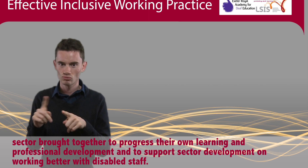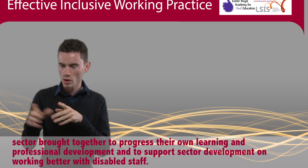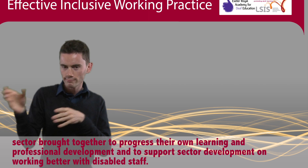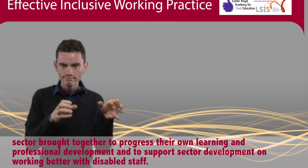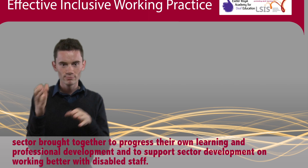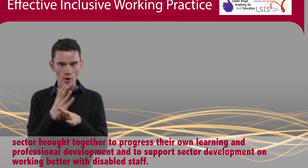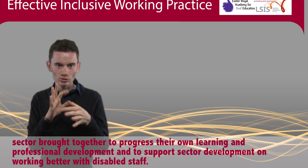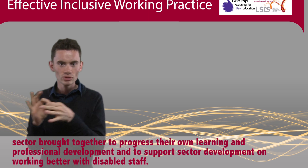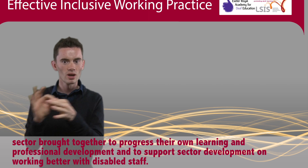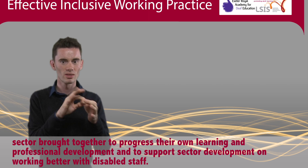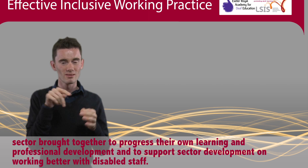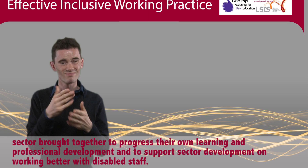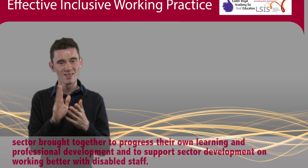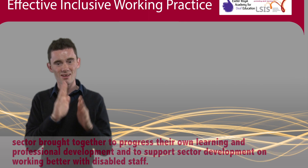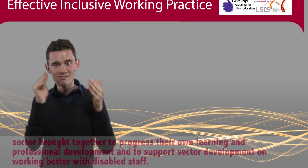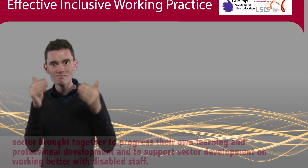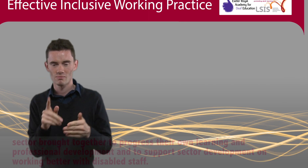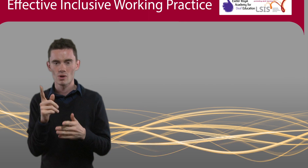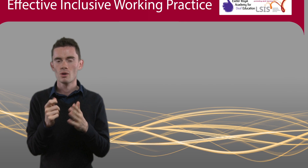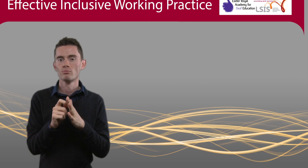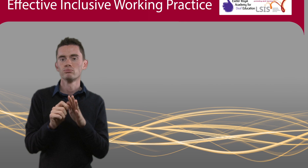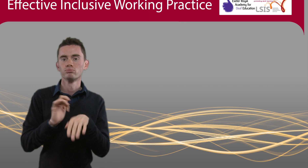on working better with disabled staff.